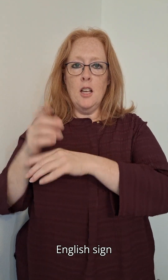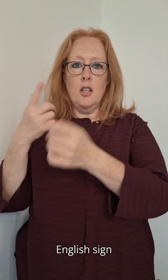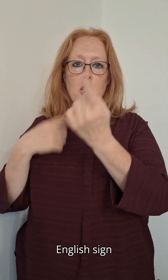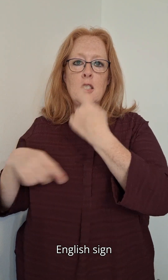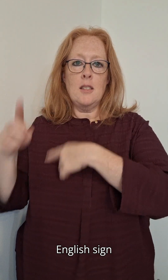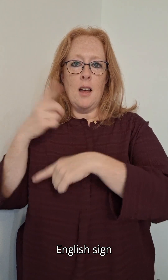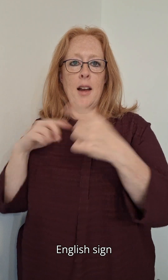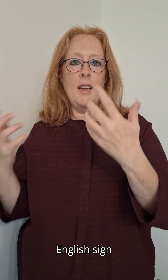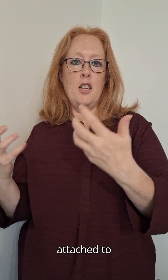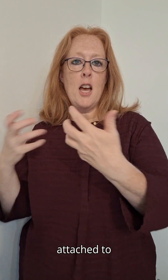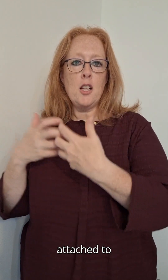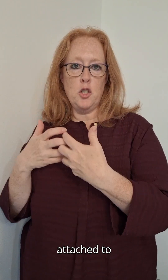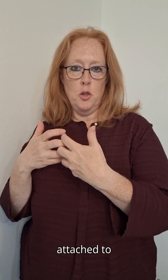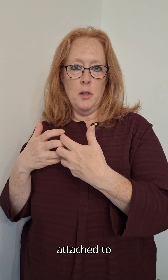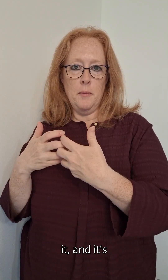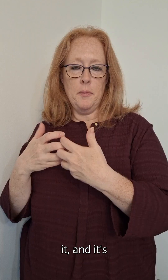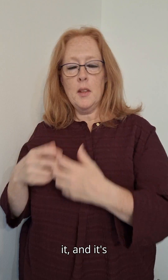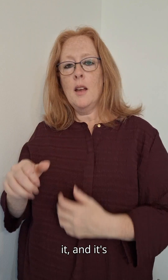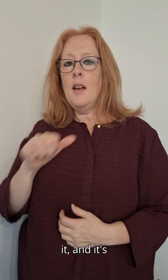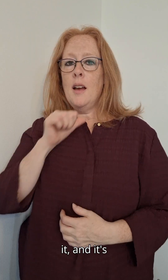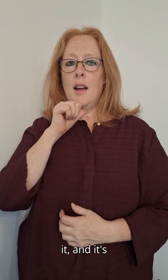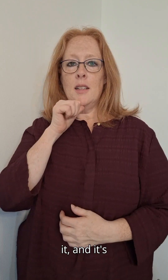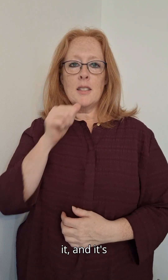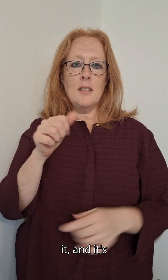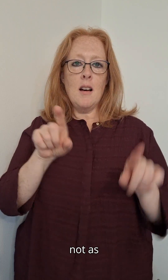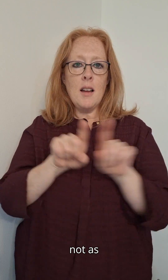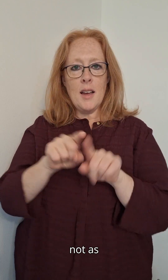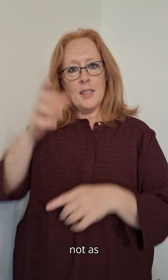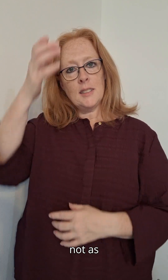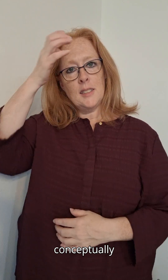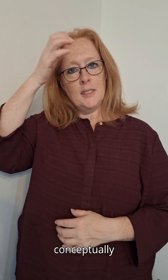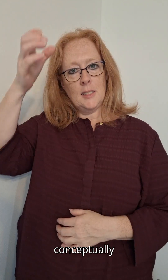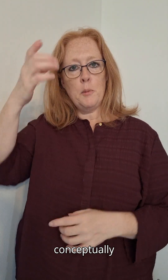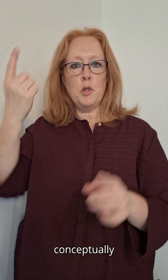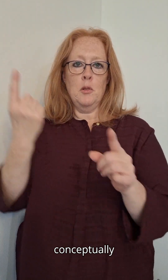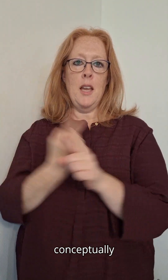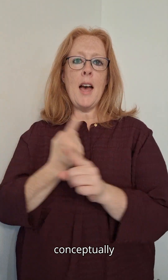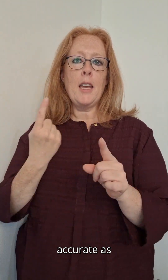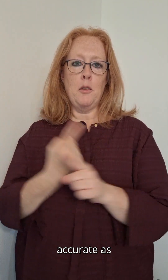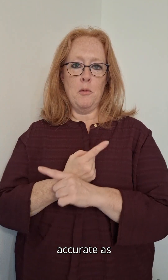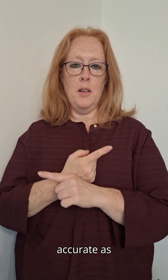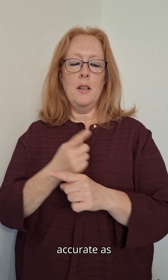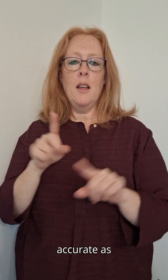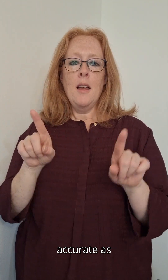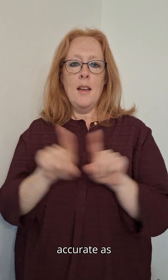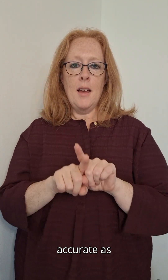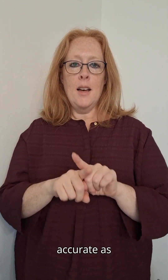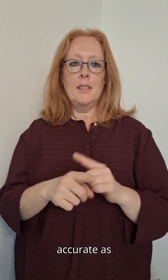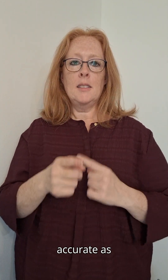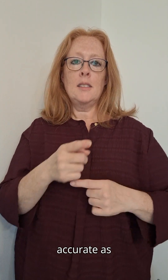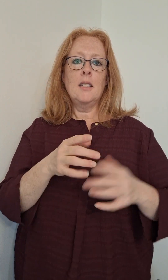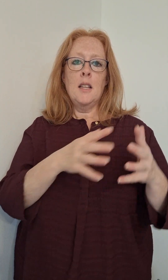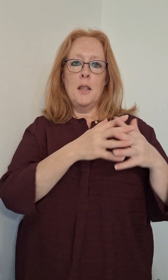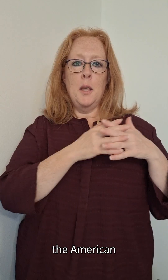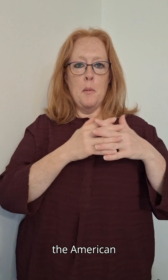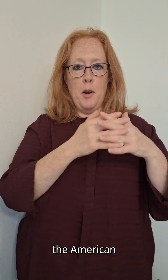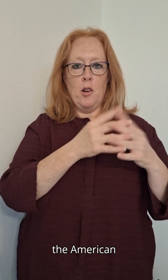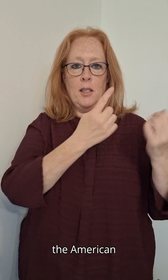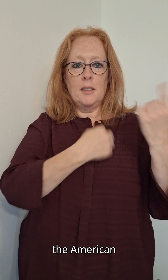English sign attached to it. And it's not as conceptually accurate as the American